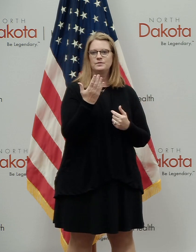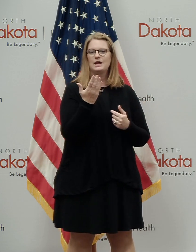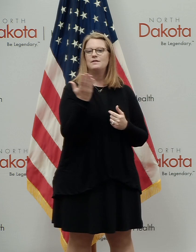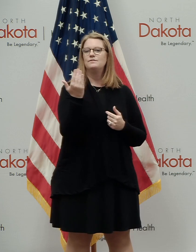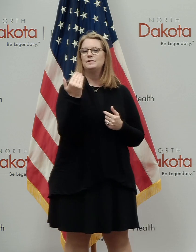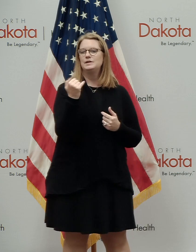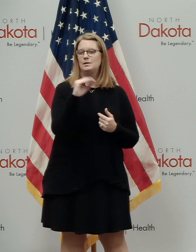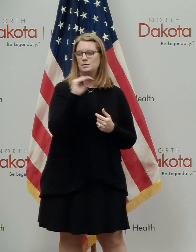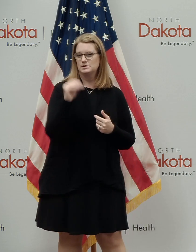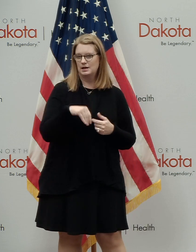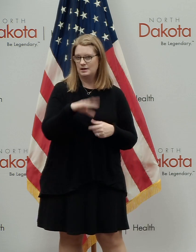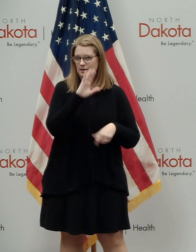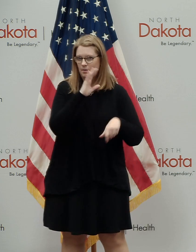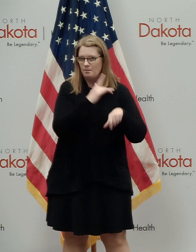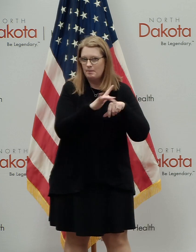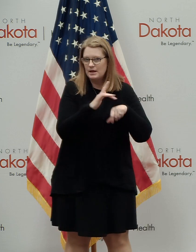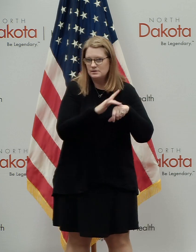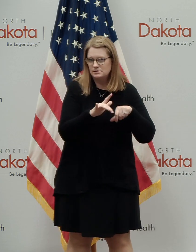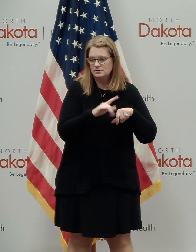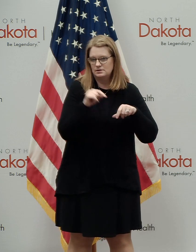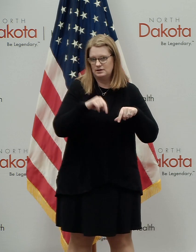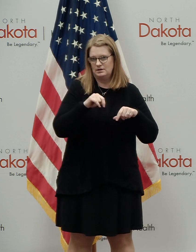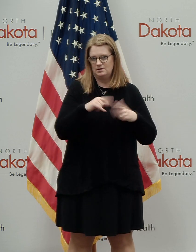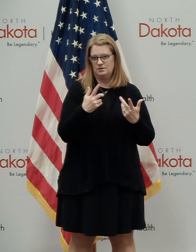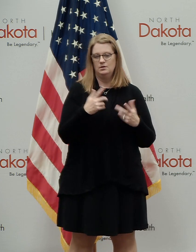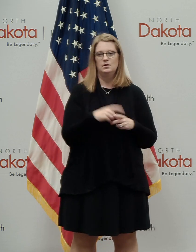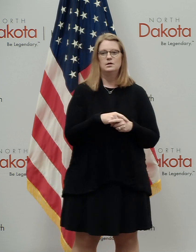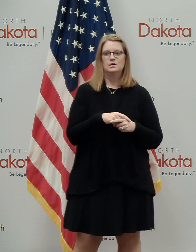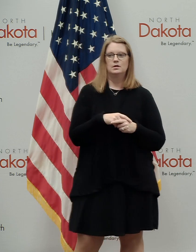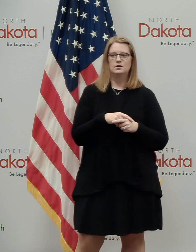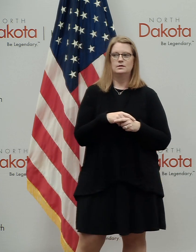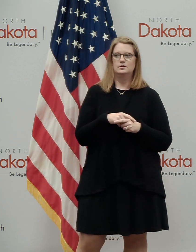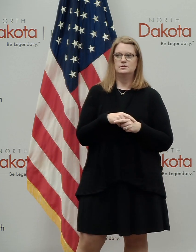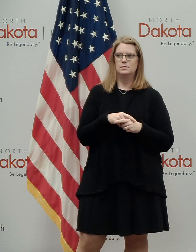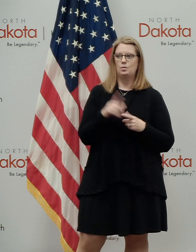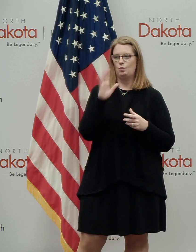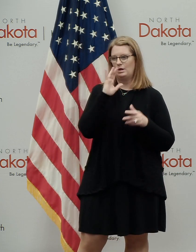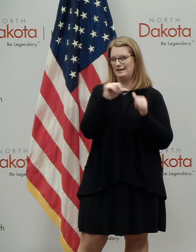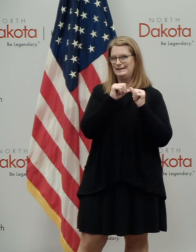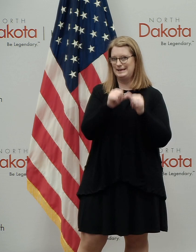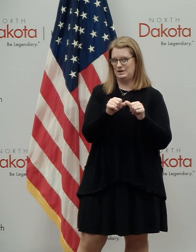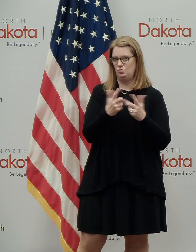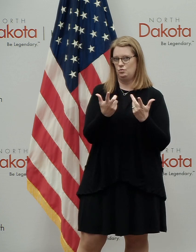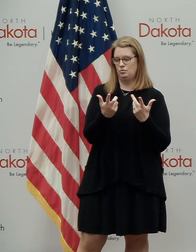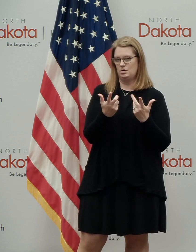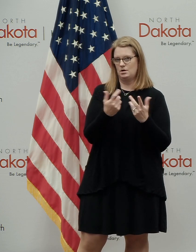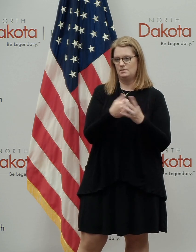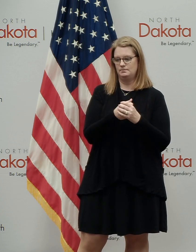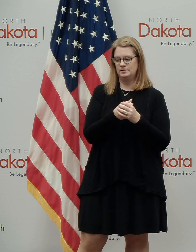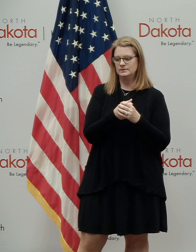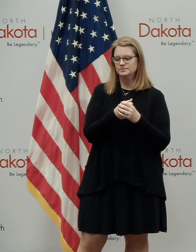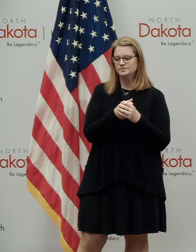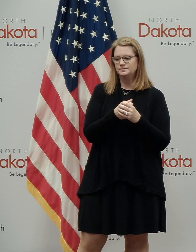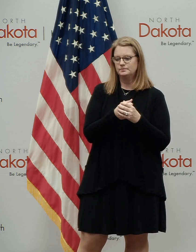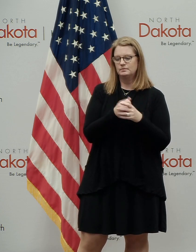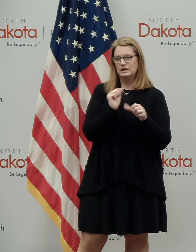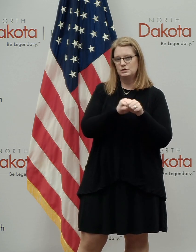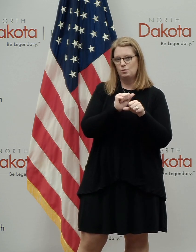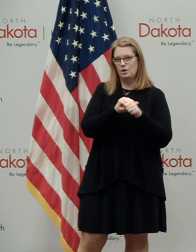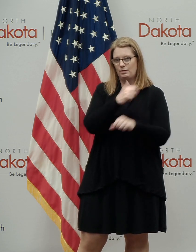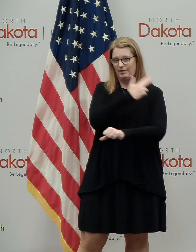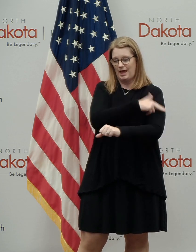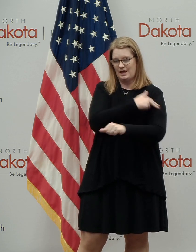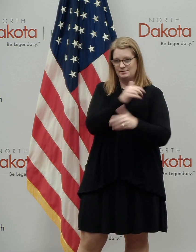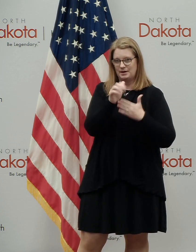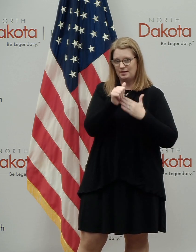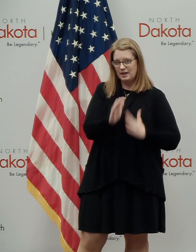of the beds are available in the state of North Dakota right now as we speak. So we're going to continue to work closely with the hospital leaders,